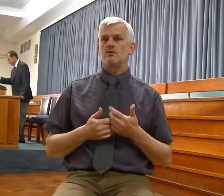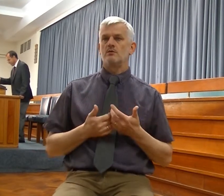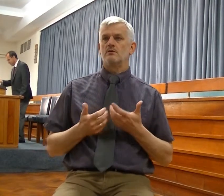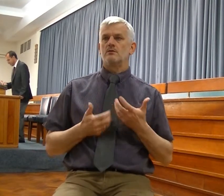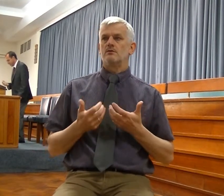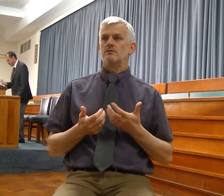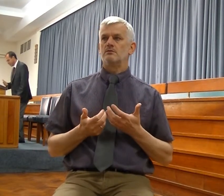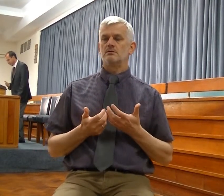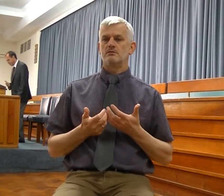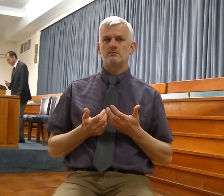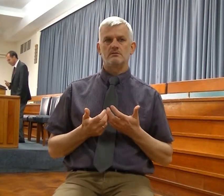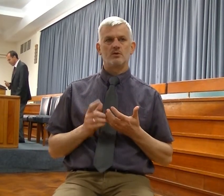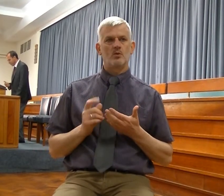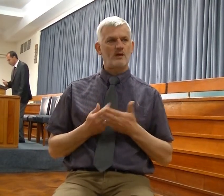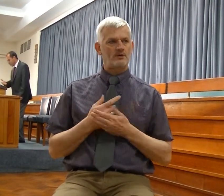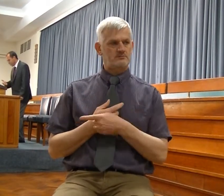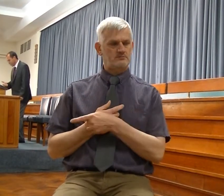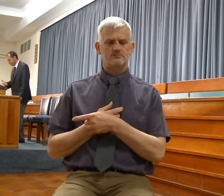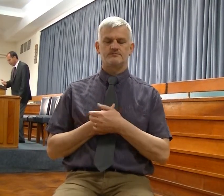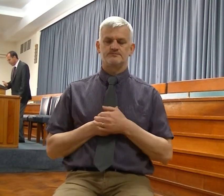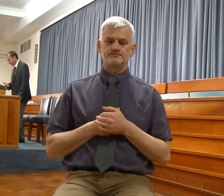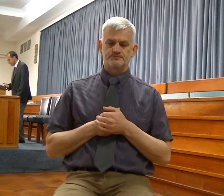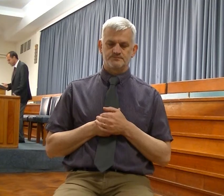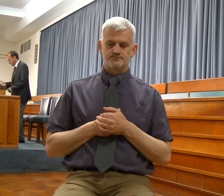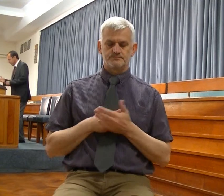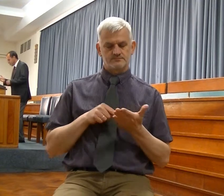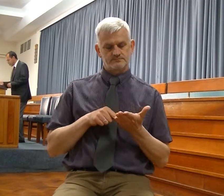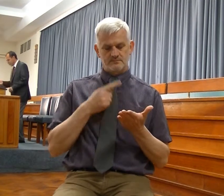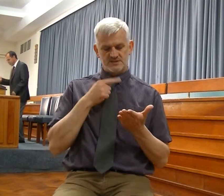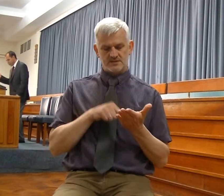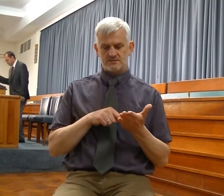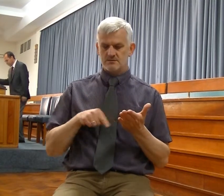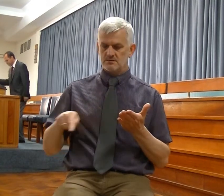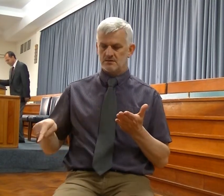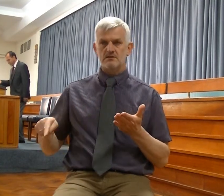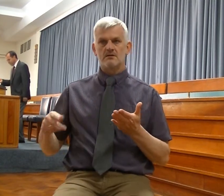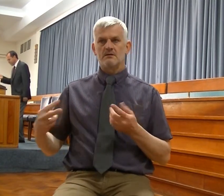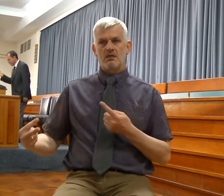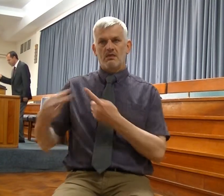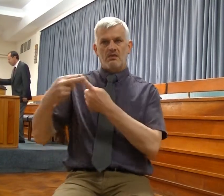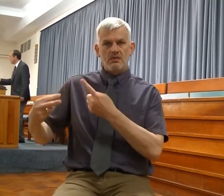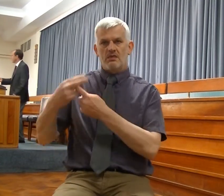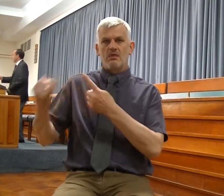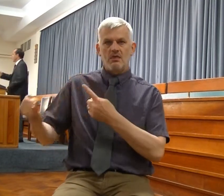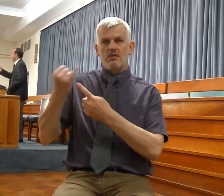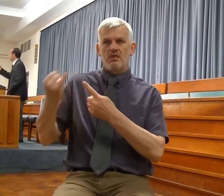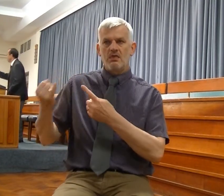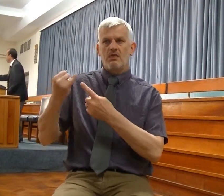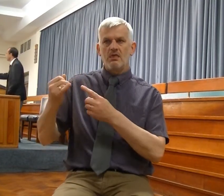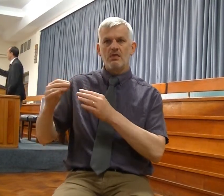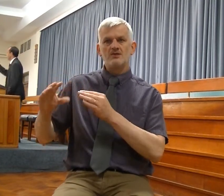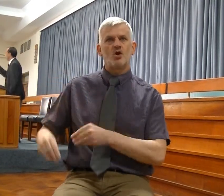occurred in his life at this particular time. Because we see from the text that he stopped swearing and